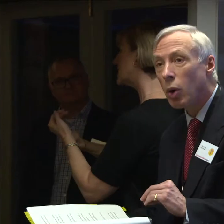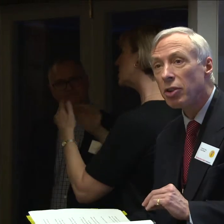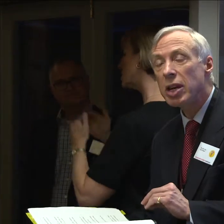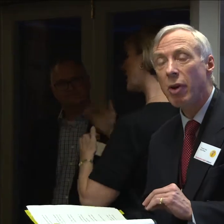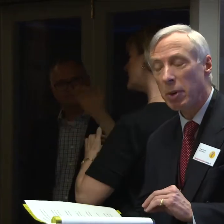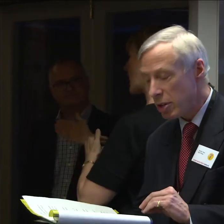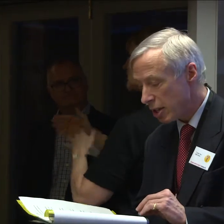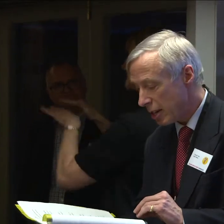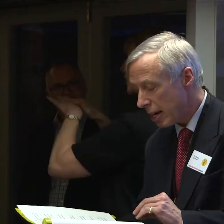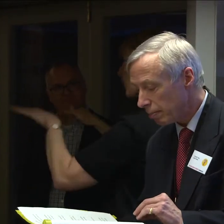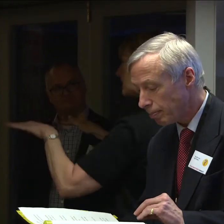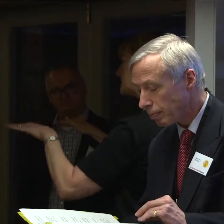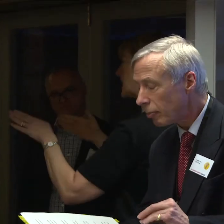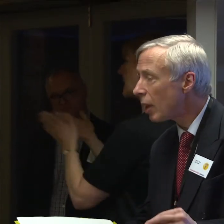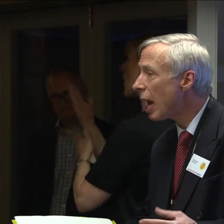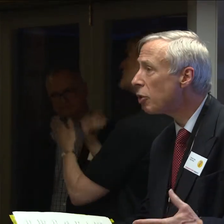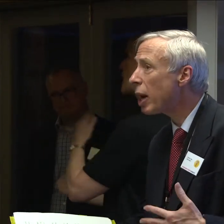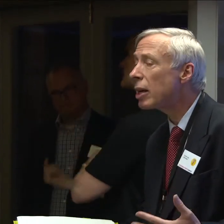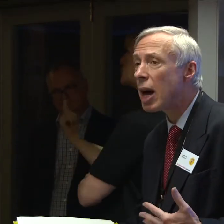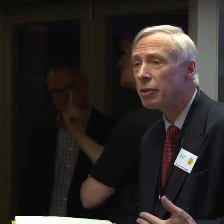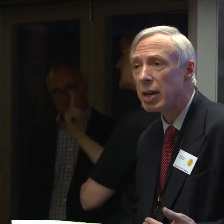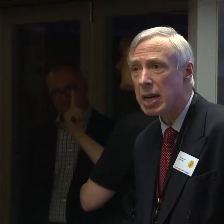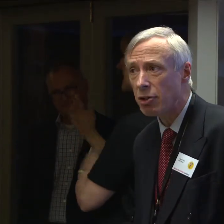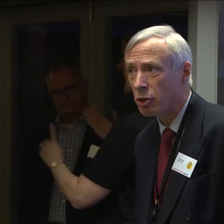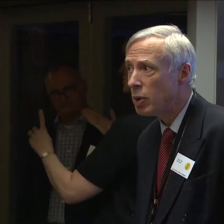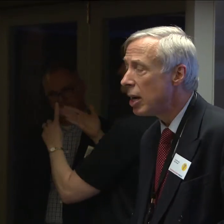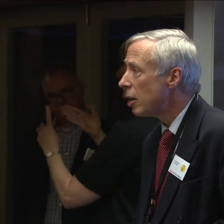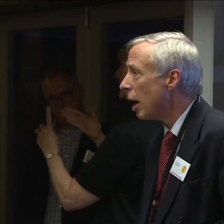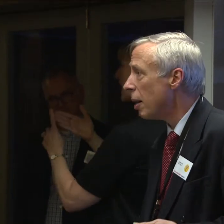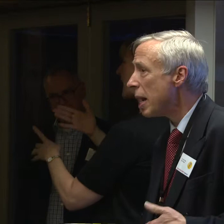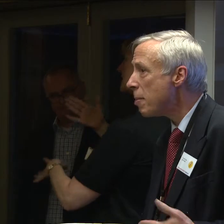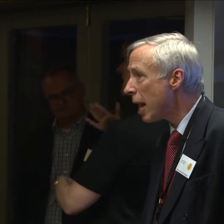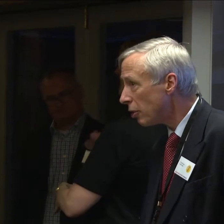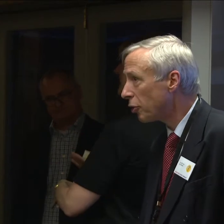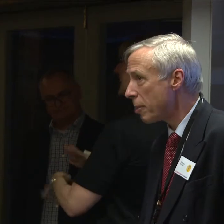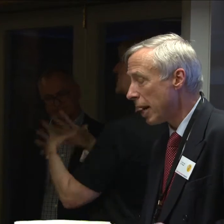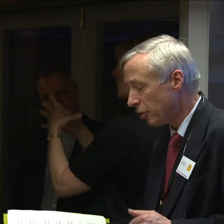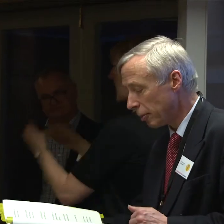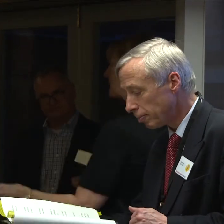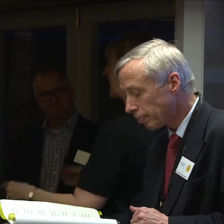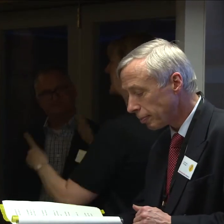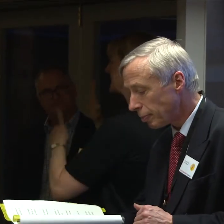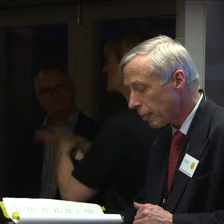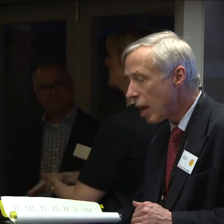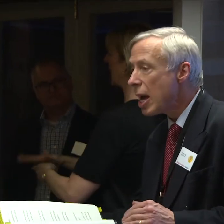equality of opportunity and to recognise the need to eliminate discrimination.